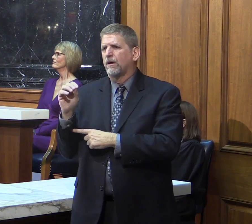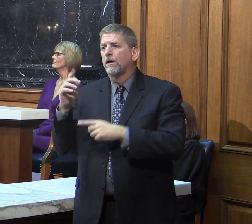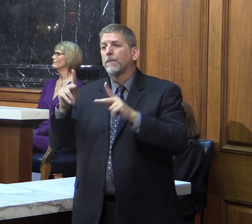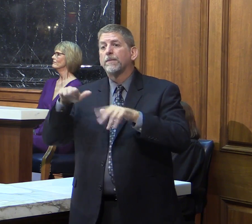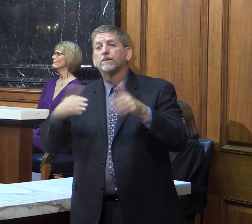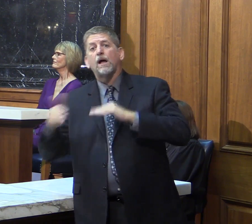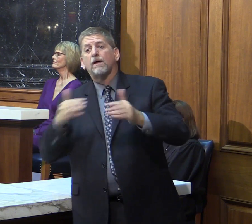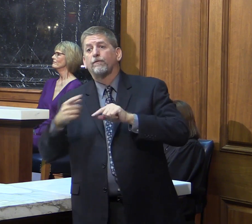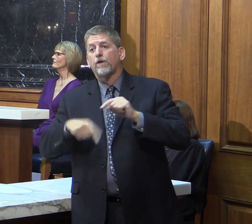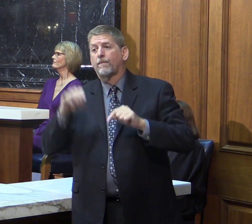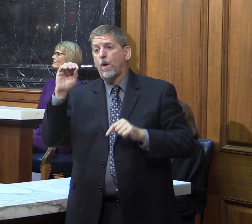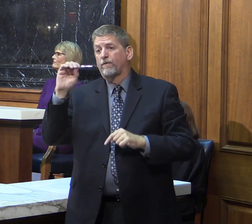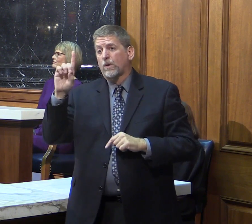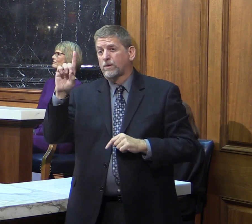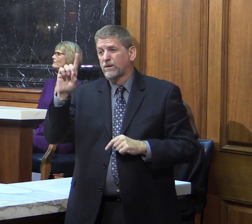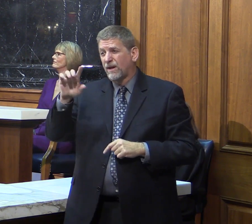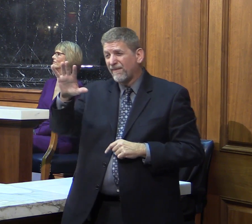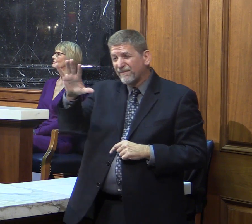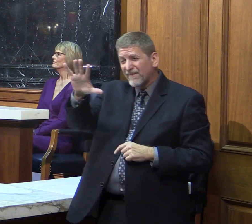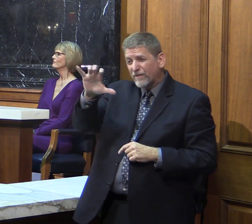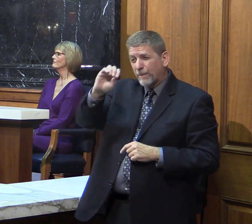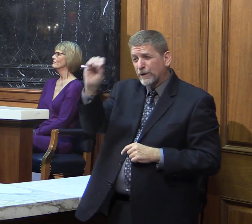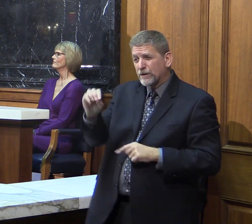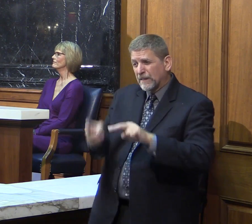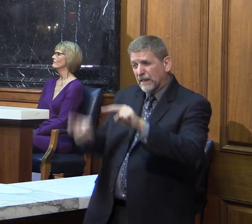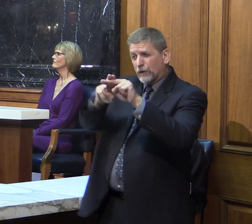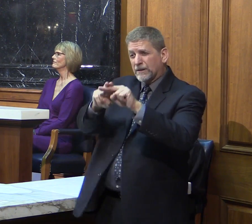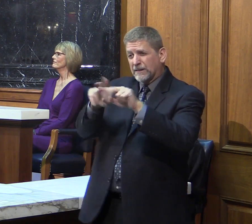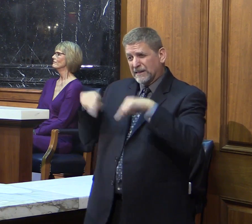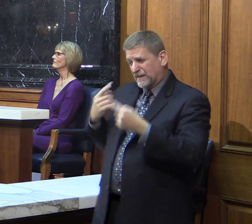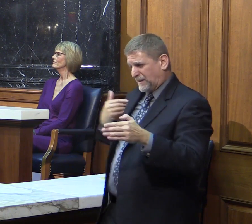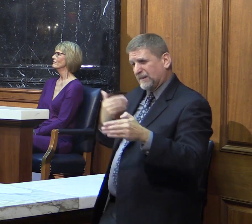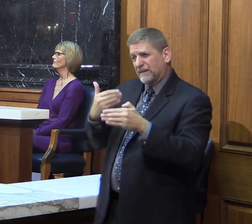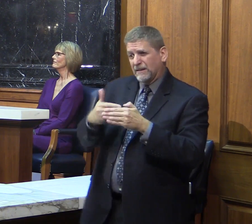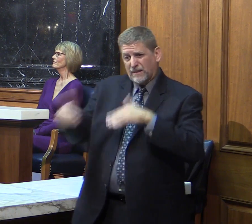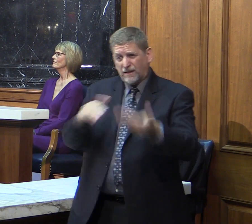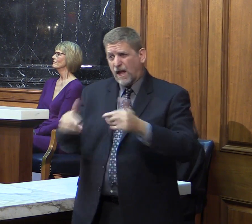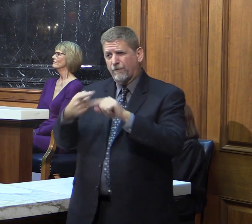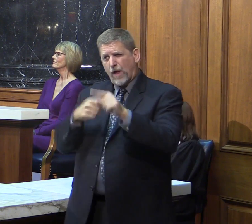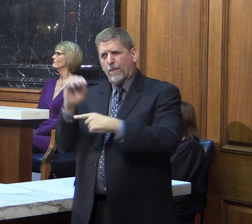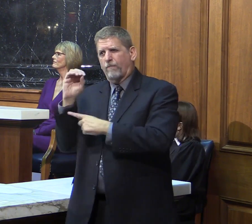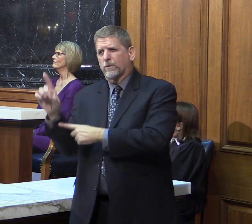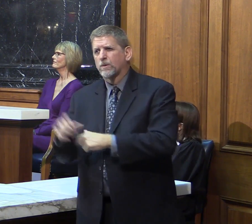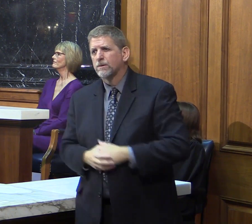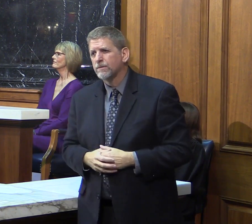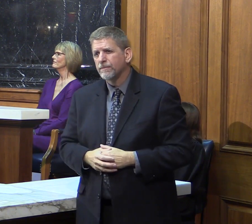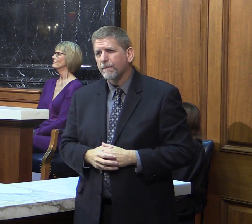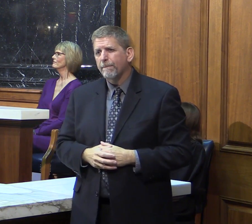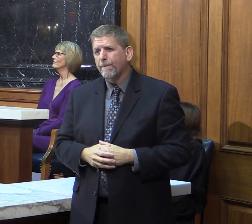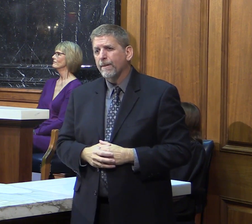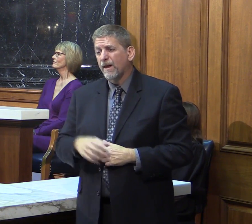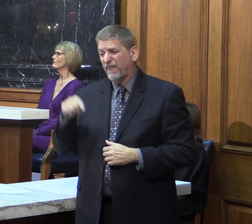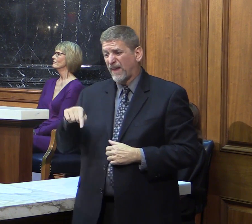500%. And we are 15th in the country in overdose fatalities. This epidemic causes